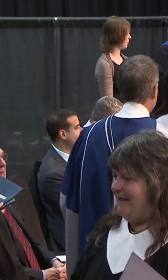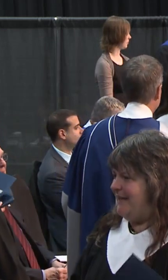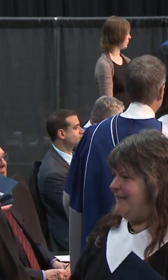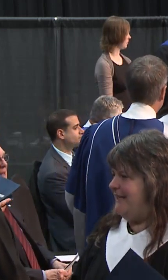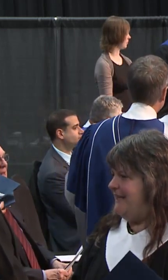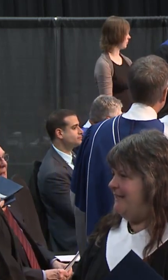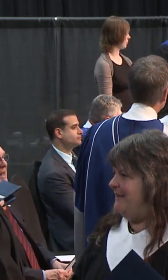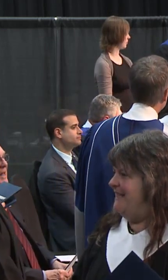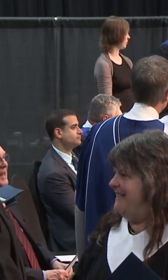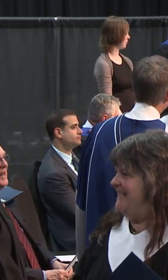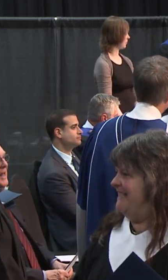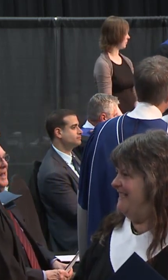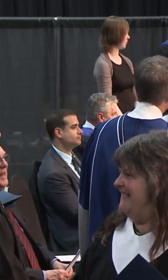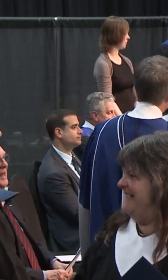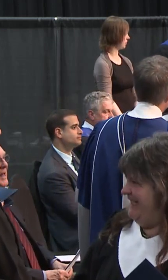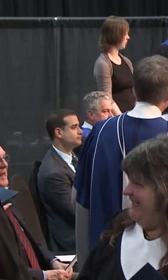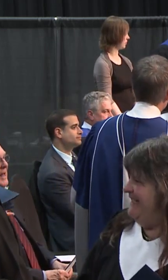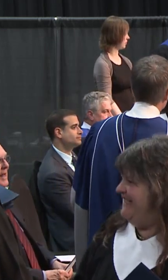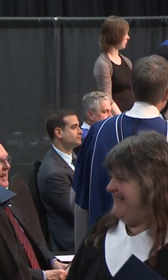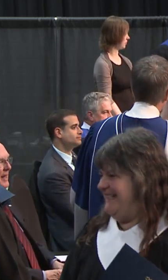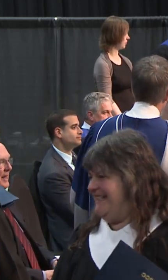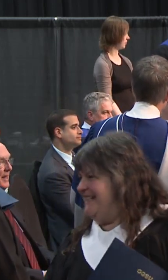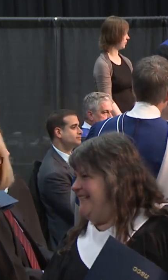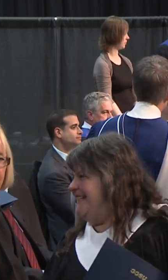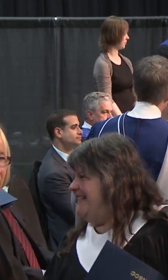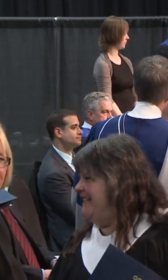Yep, getcha.